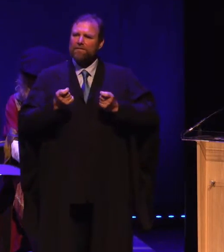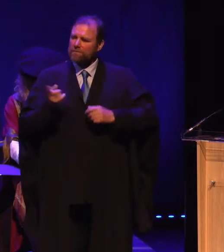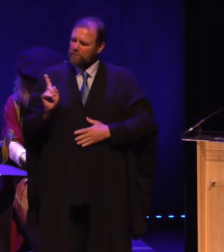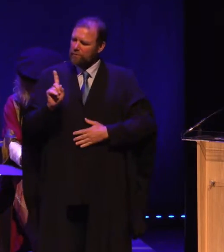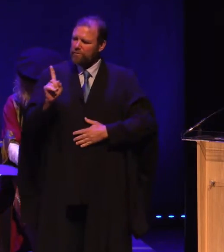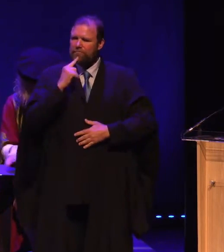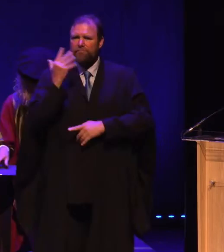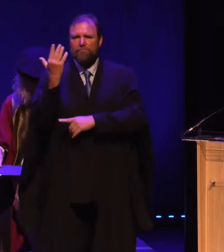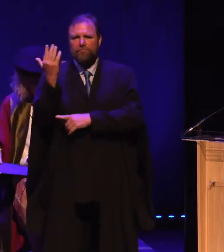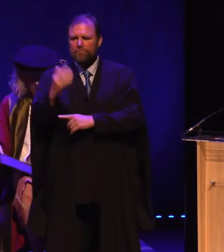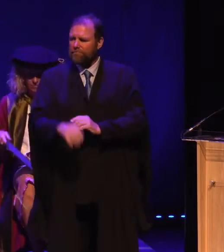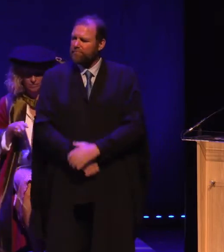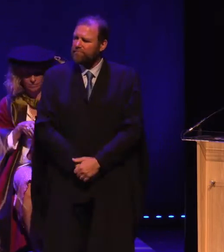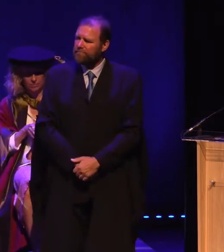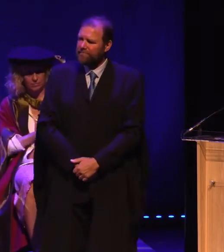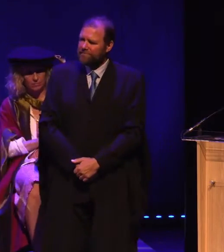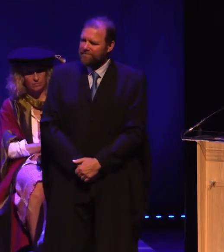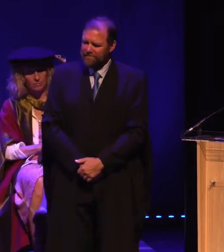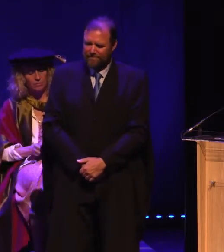address.